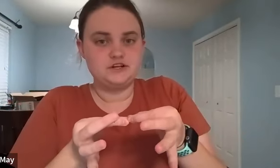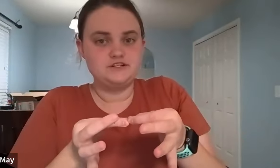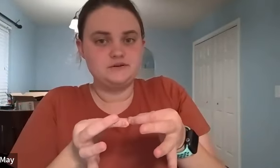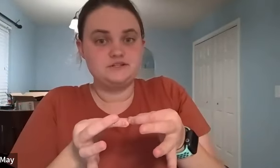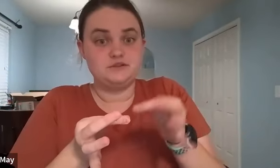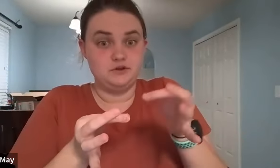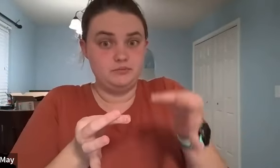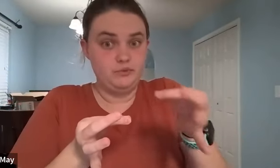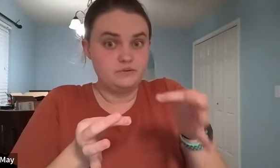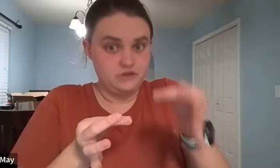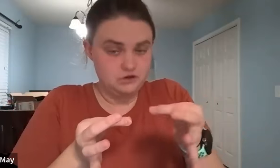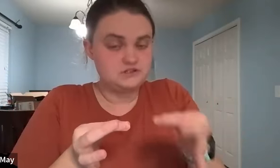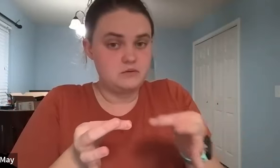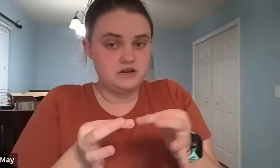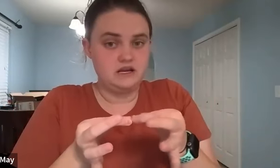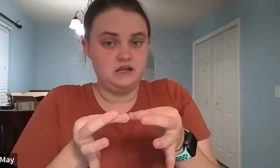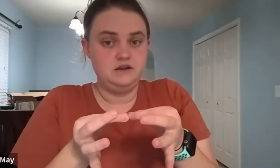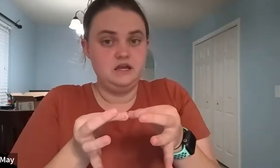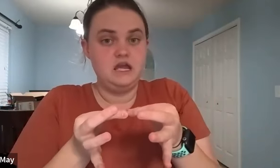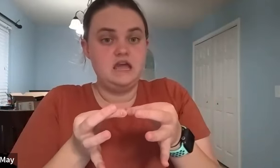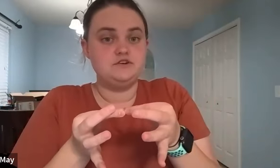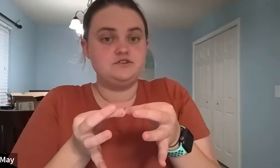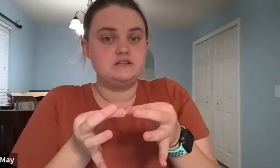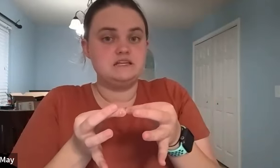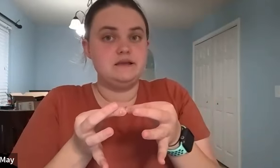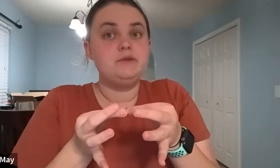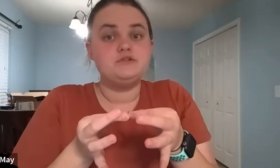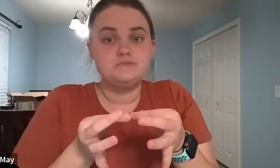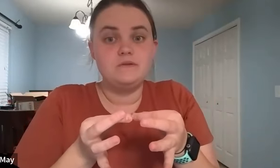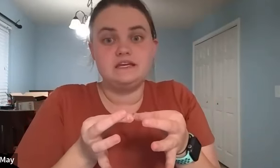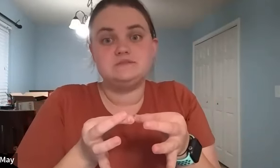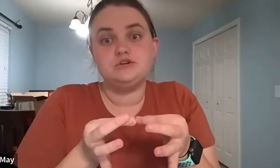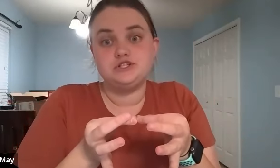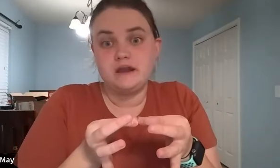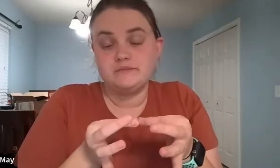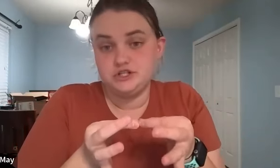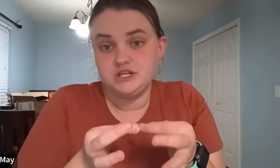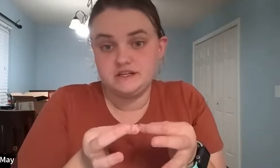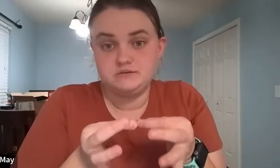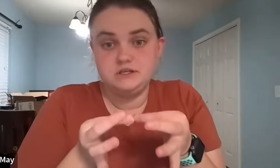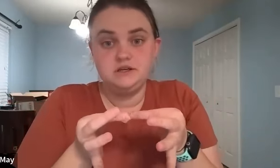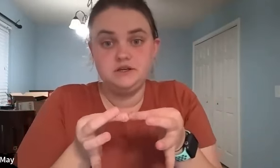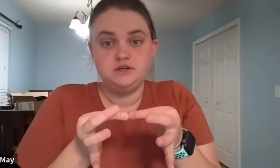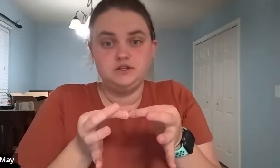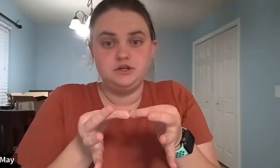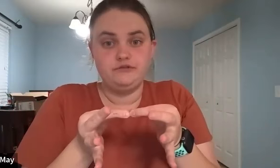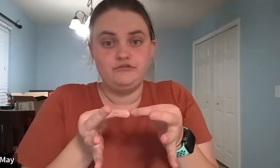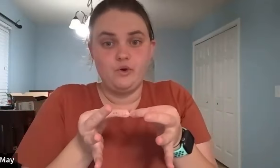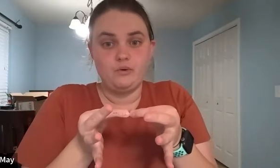going to do is with your dominant hand, if you're trying to say like postpone, like it's pushed back, pushed to next week, you go forward.